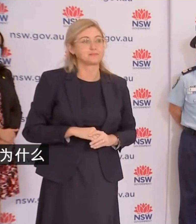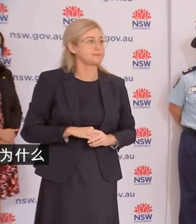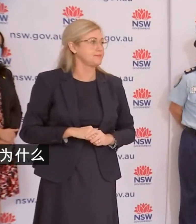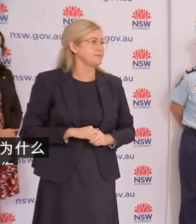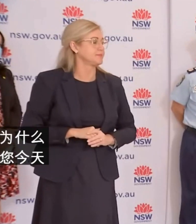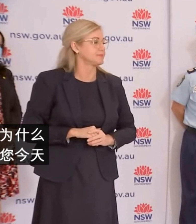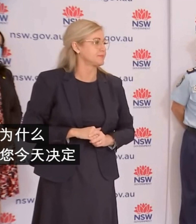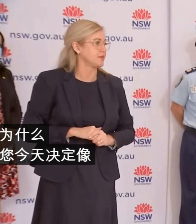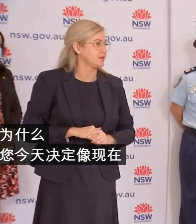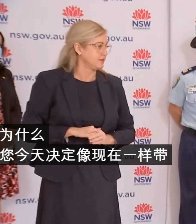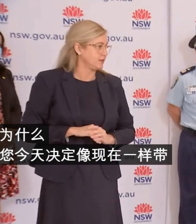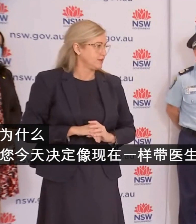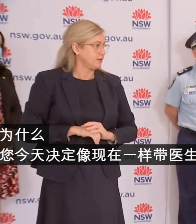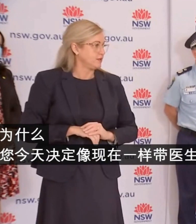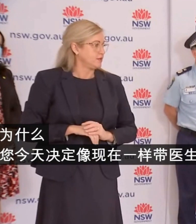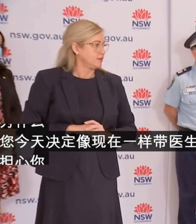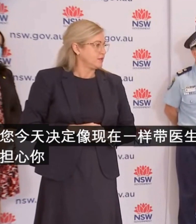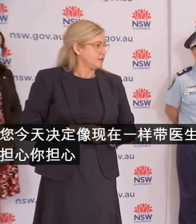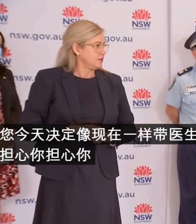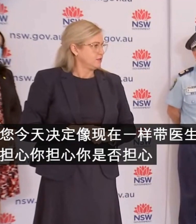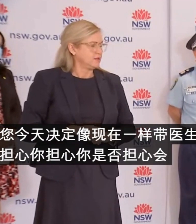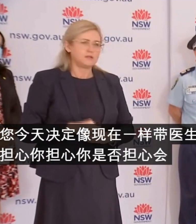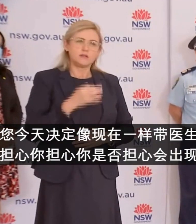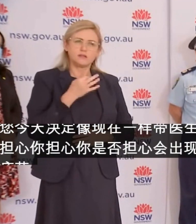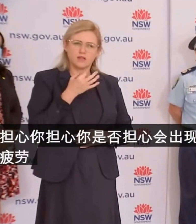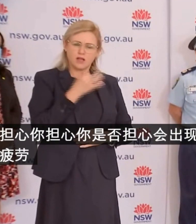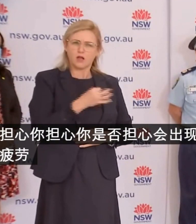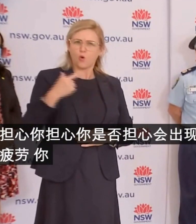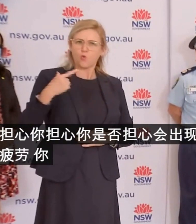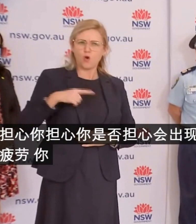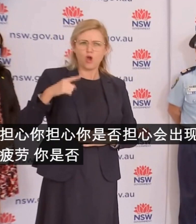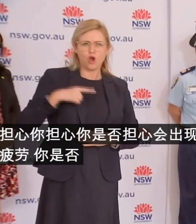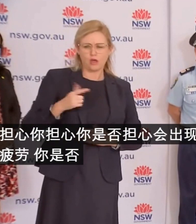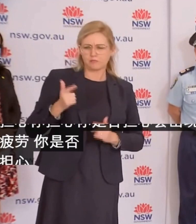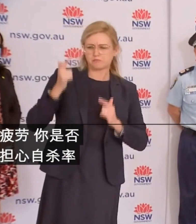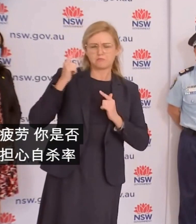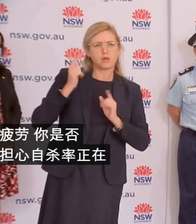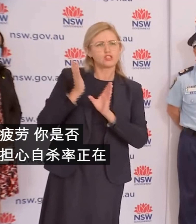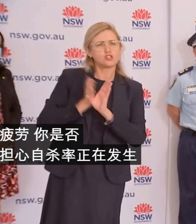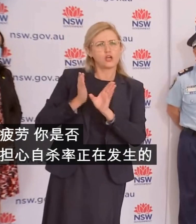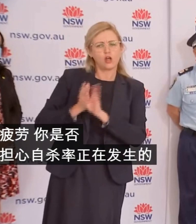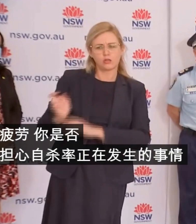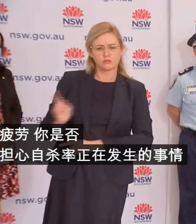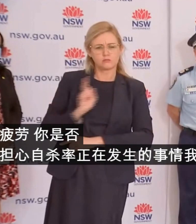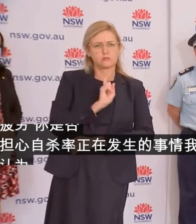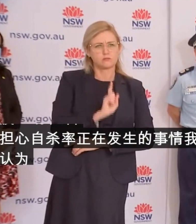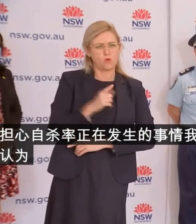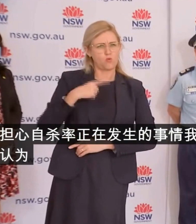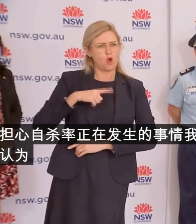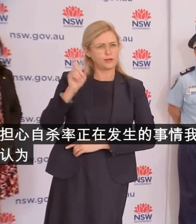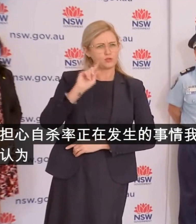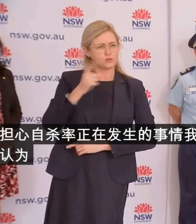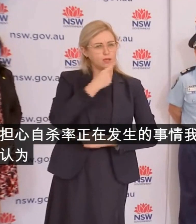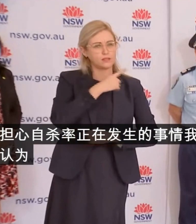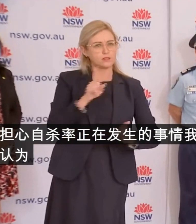decided to bring Dr. Wright today? Like, are you concerned about fatigue setting in? Are you concerned about suicide rates? What's going on? I think